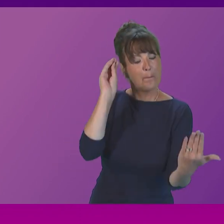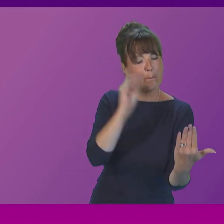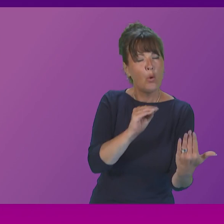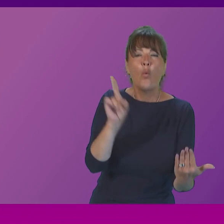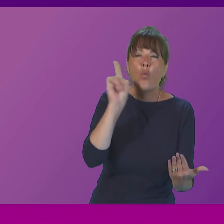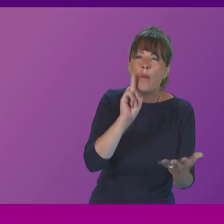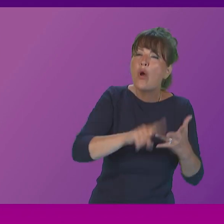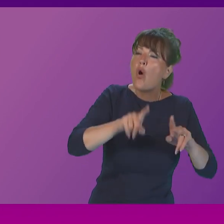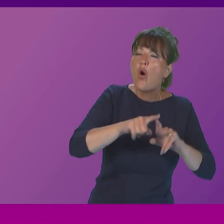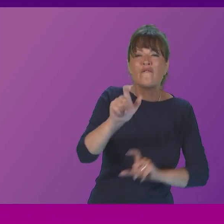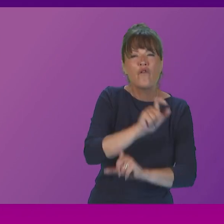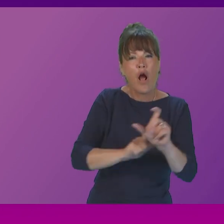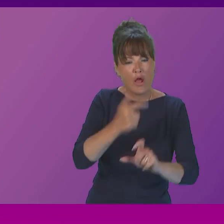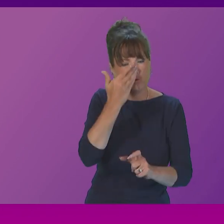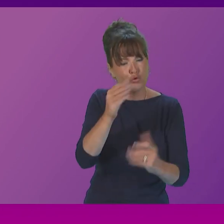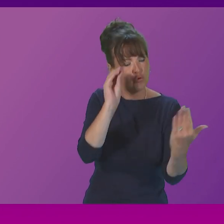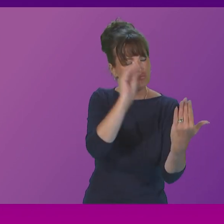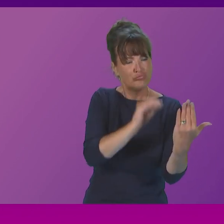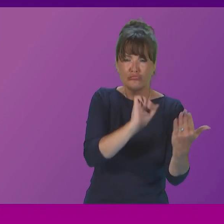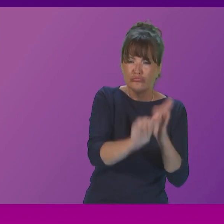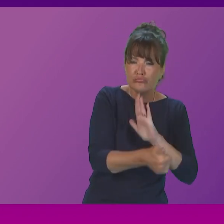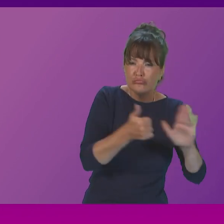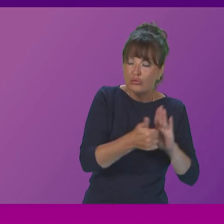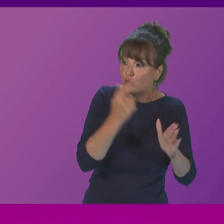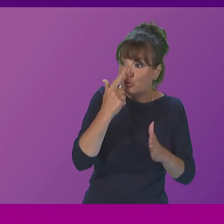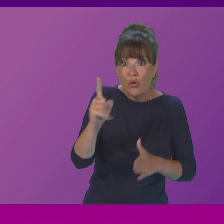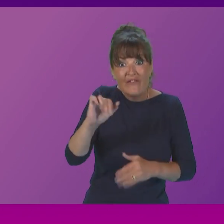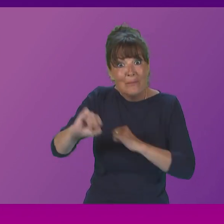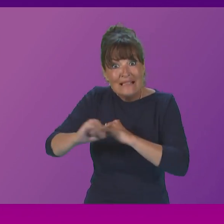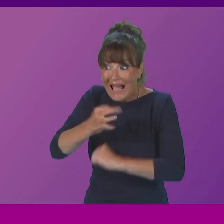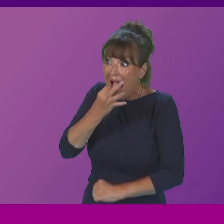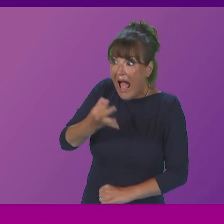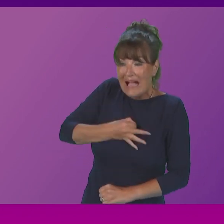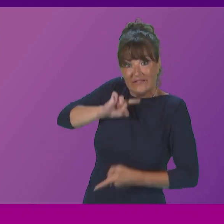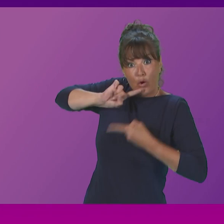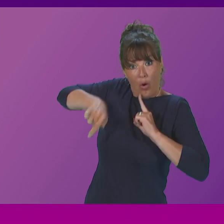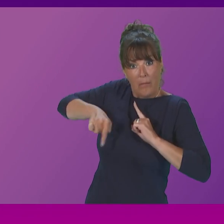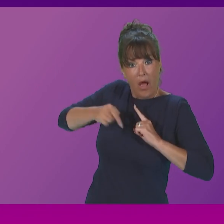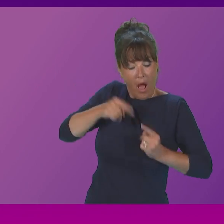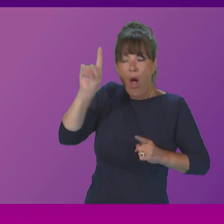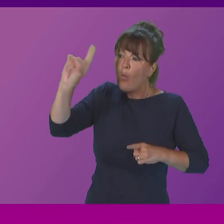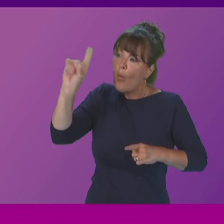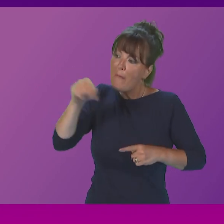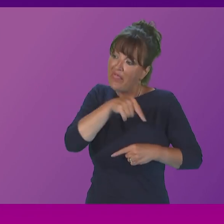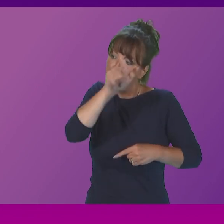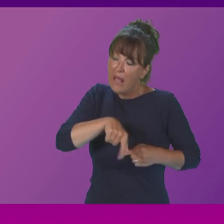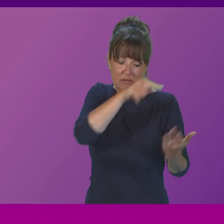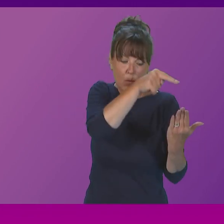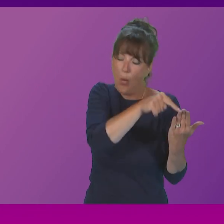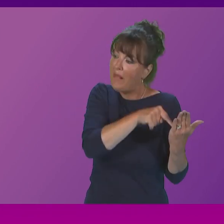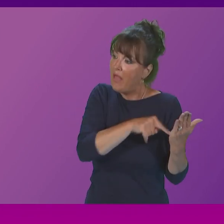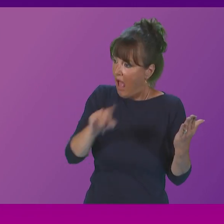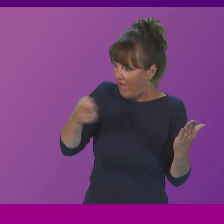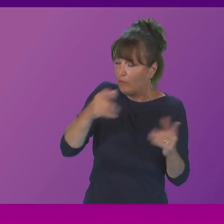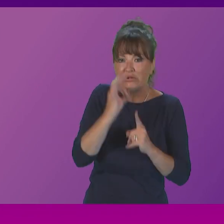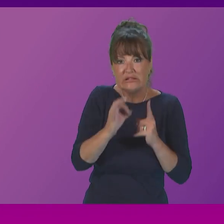all their expertise to share with media. Whenever they would ask me to comment on something, I would say, but what about this person? And what about this person? I'll